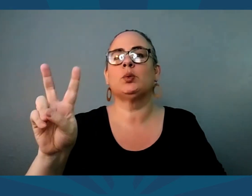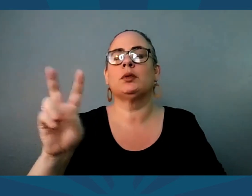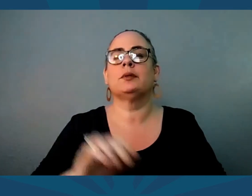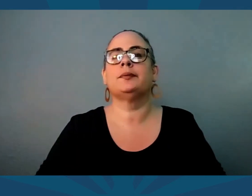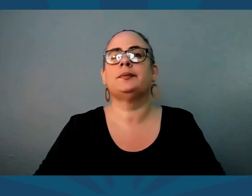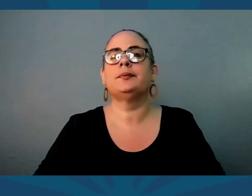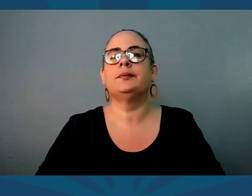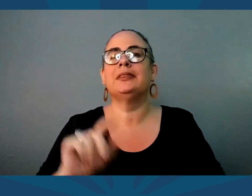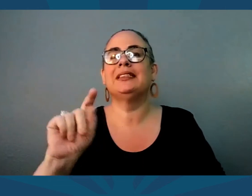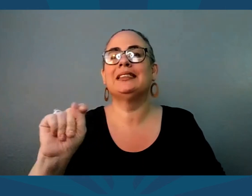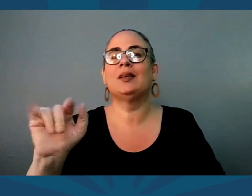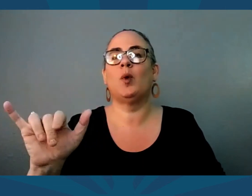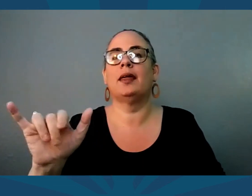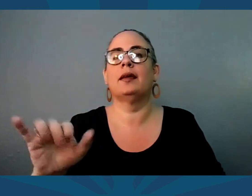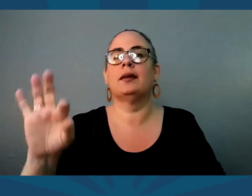928-524-4192.